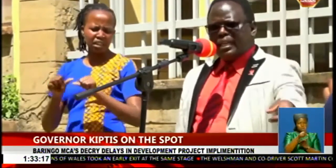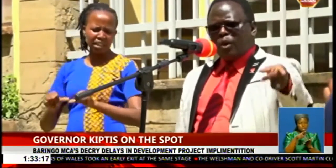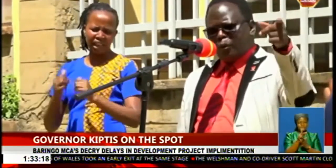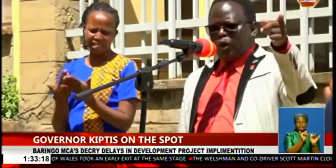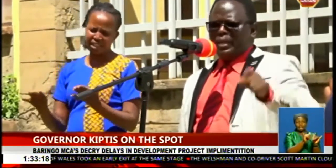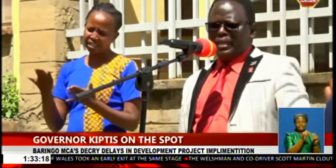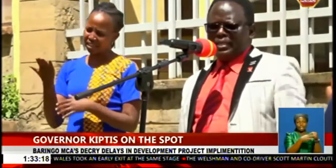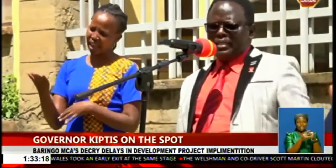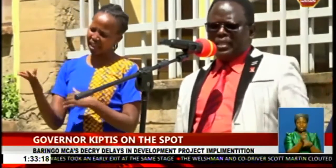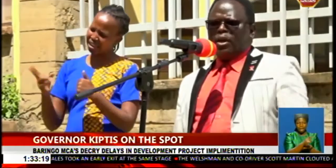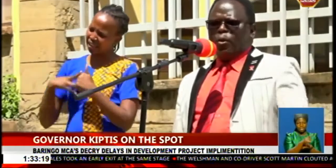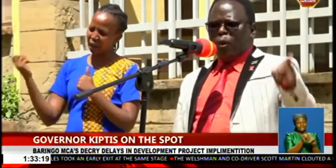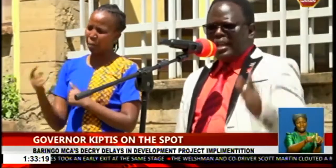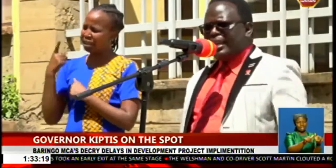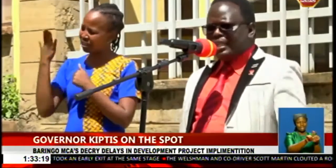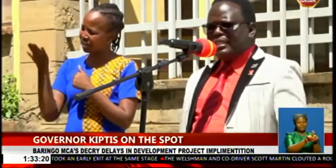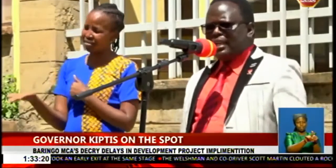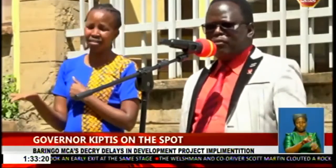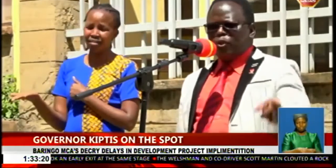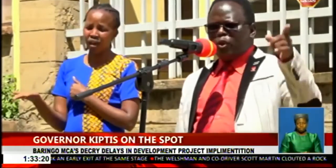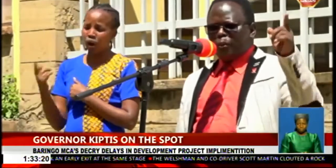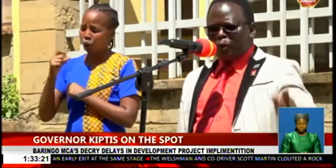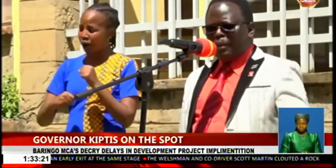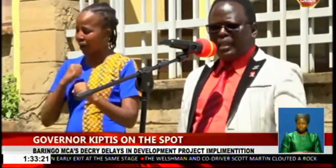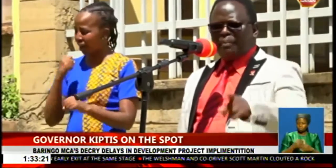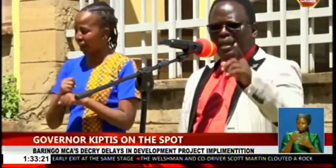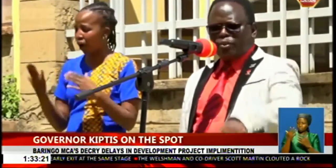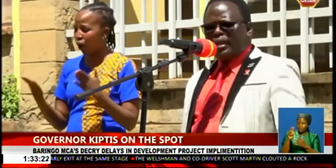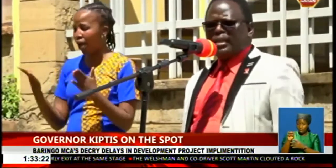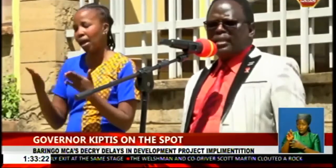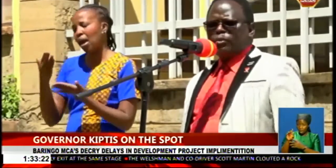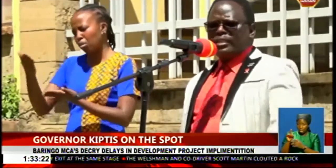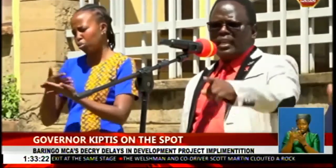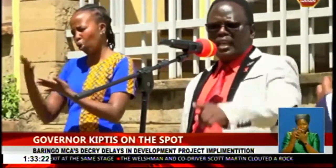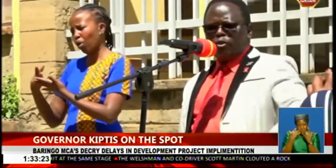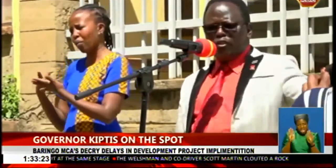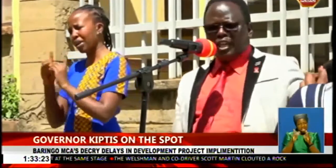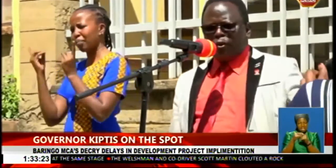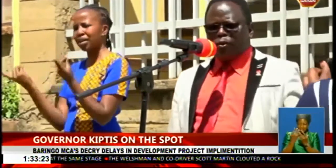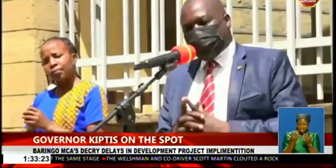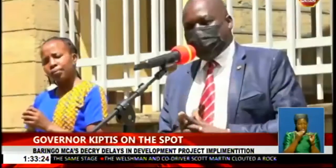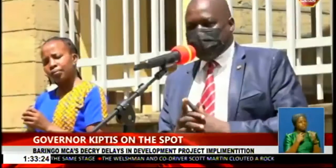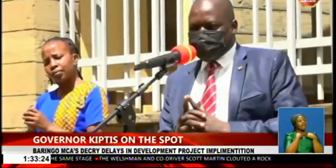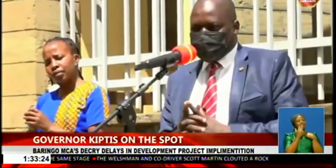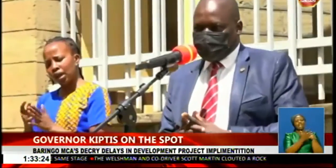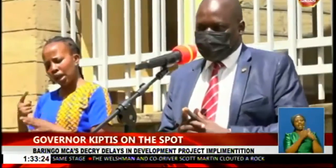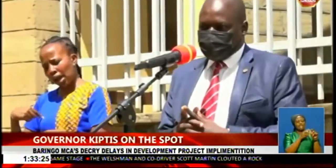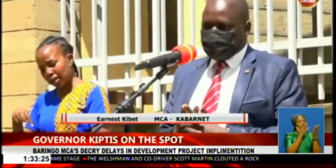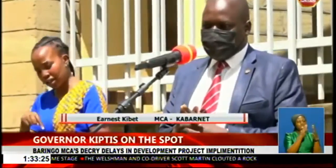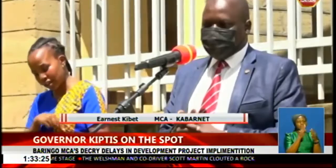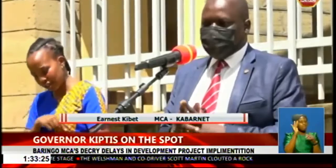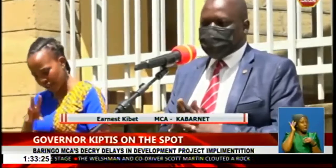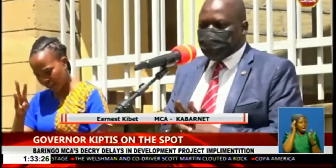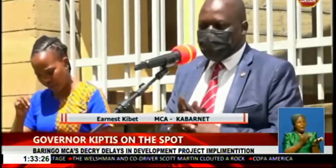saba ikiwa procurement. One year inaisha, vitu yuko procurement. Ikimalizwa, tunasikia inaleta ofisi yako. We as